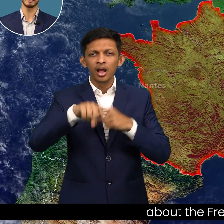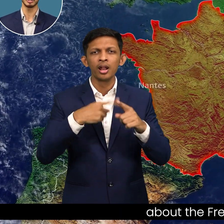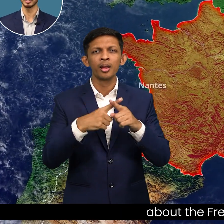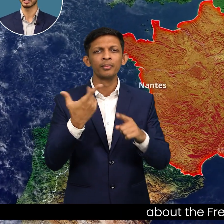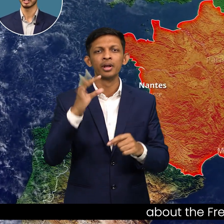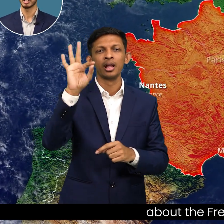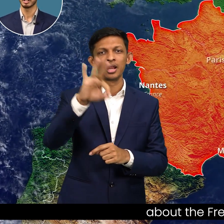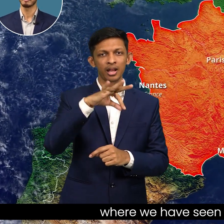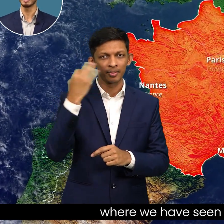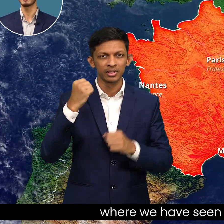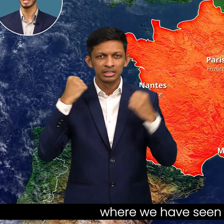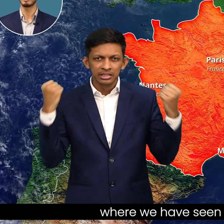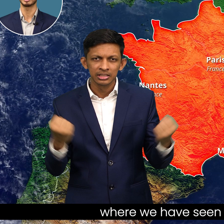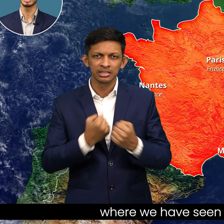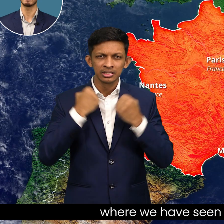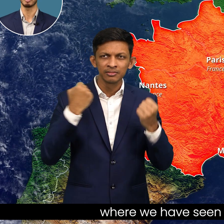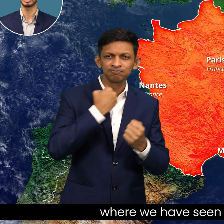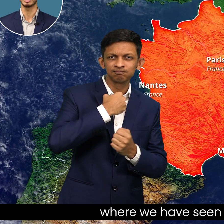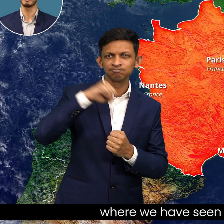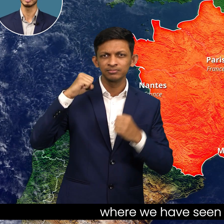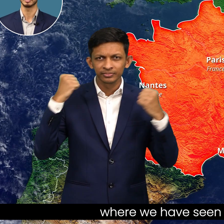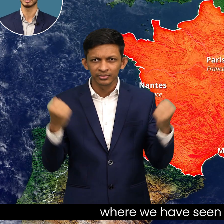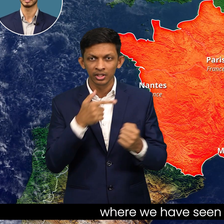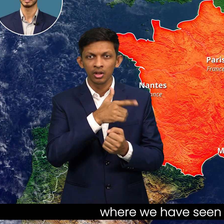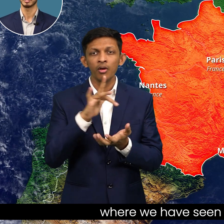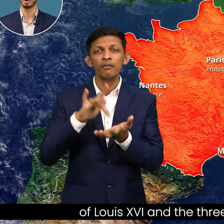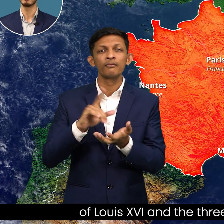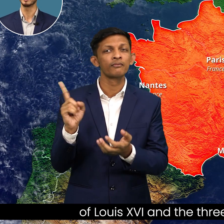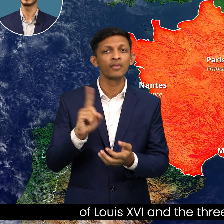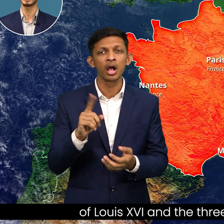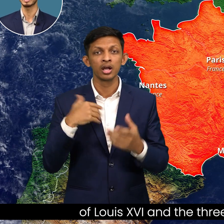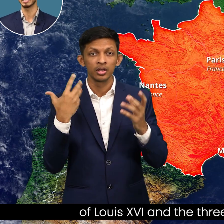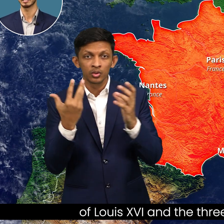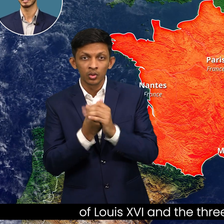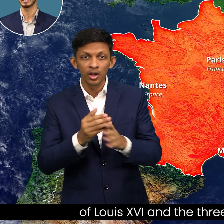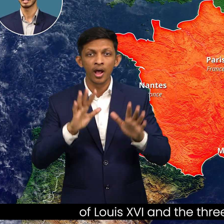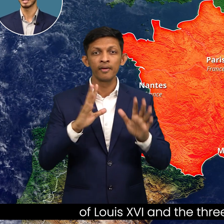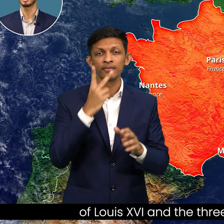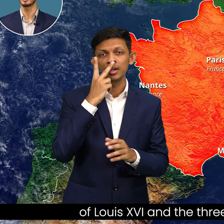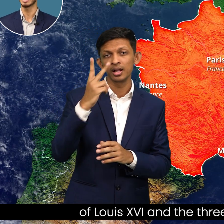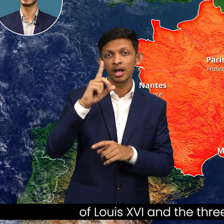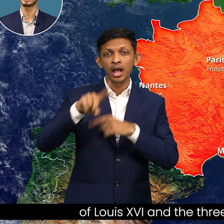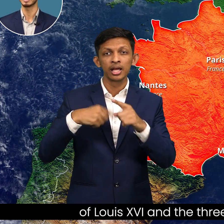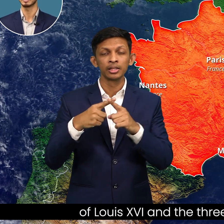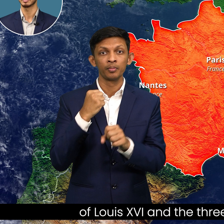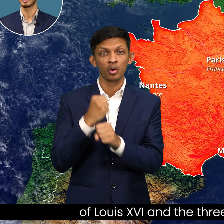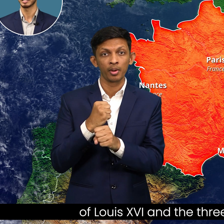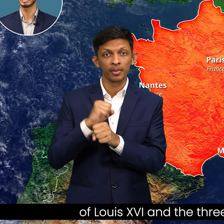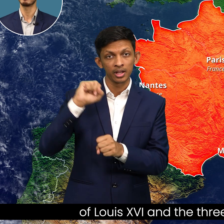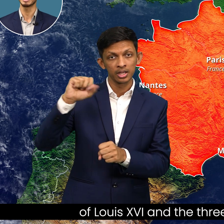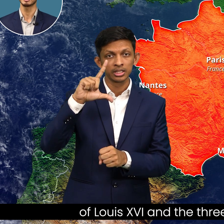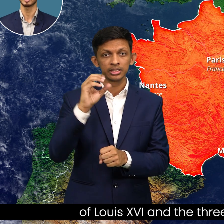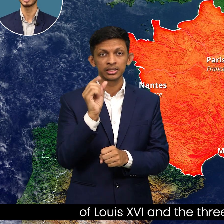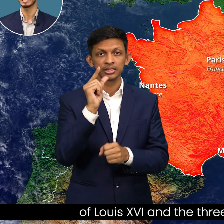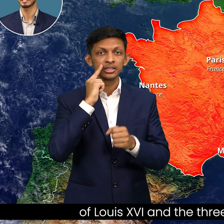French Revolution, where we have seen about the governance of Louis XVI and the three estates